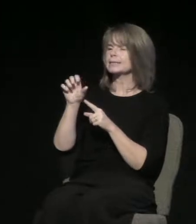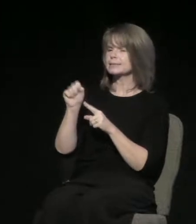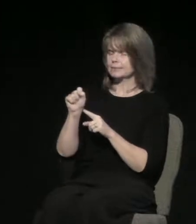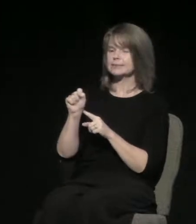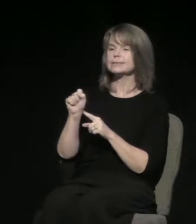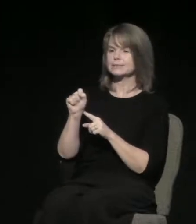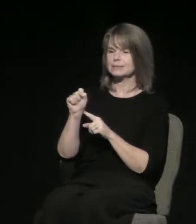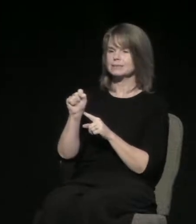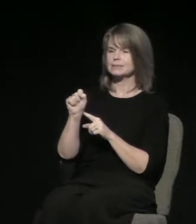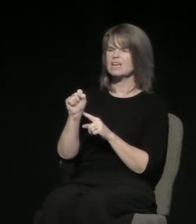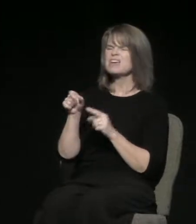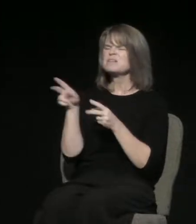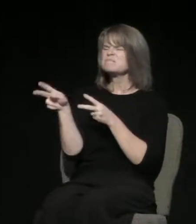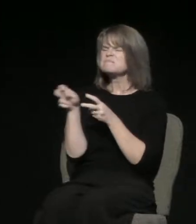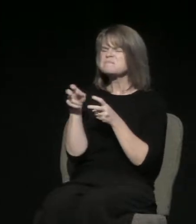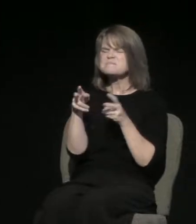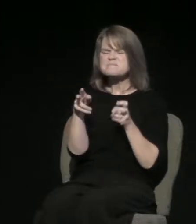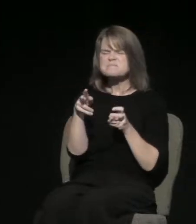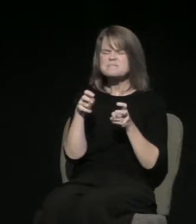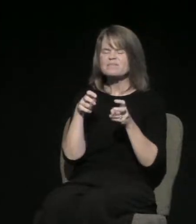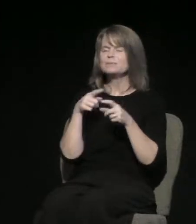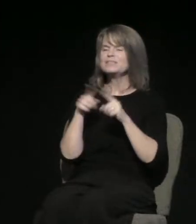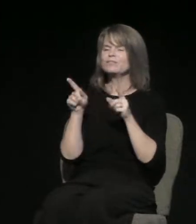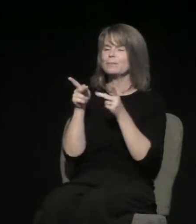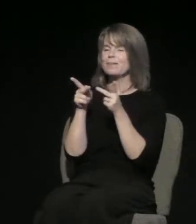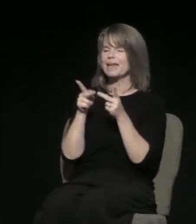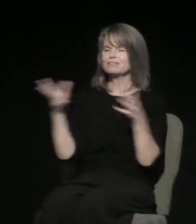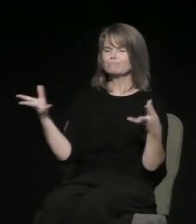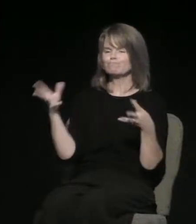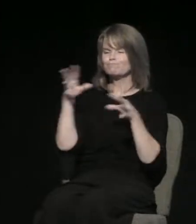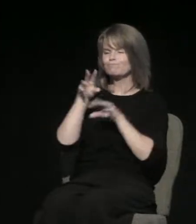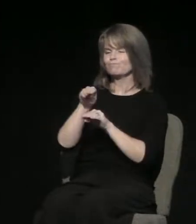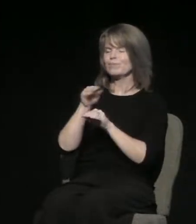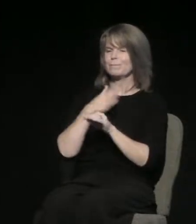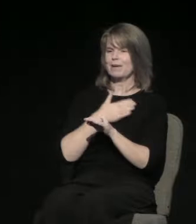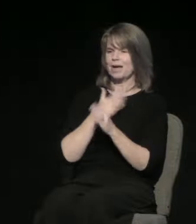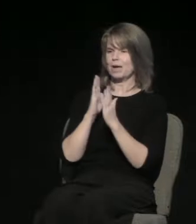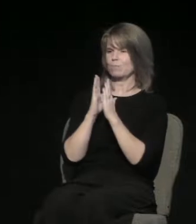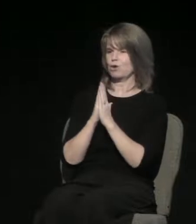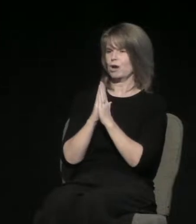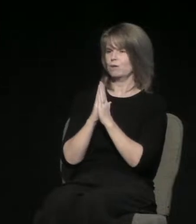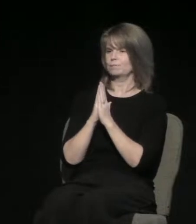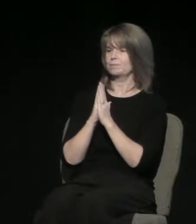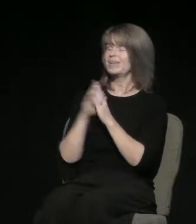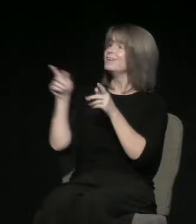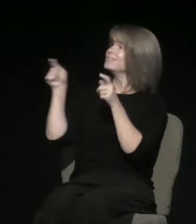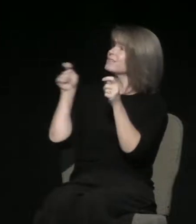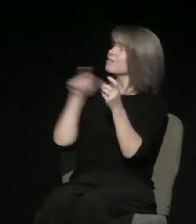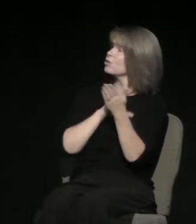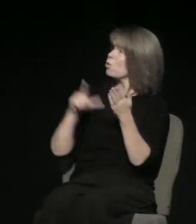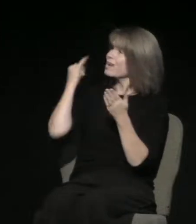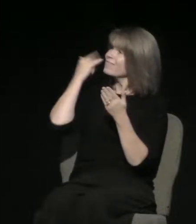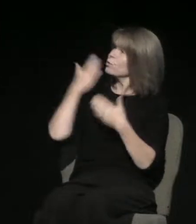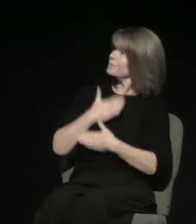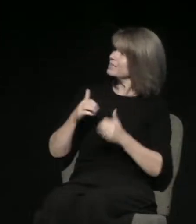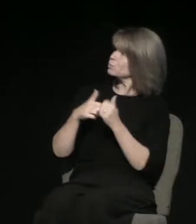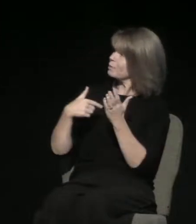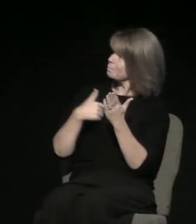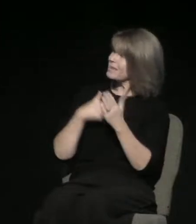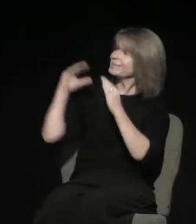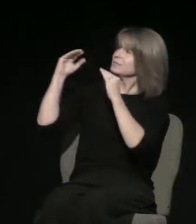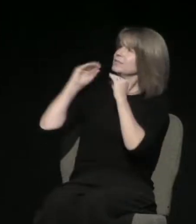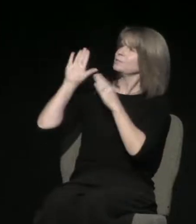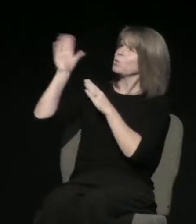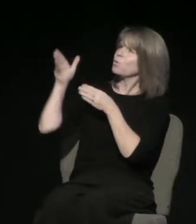Exodus From Psalms Sovereign Lord If you're pleased With me Then teach me Your ways